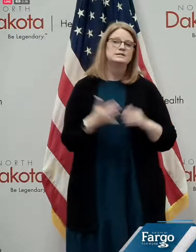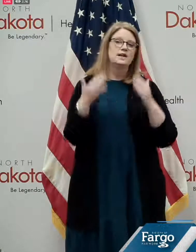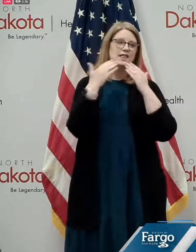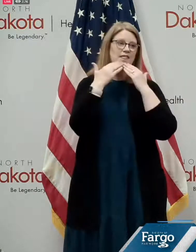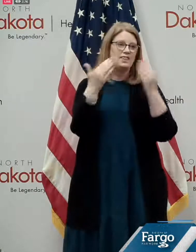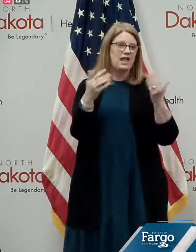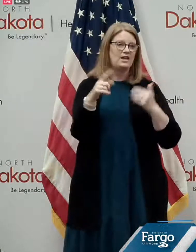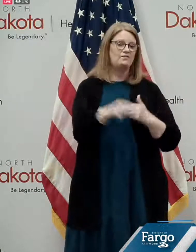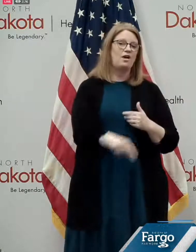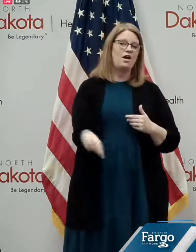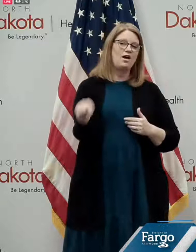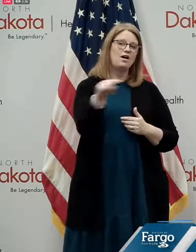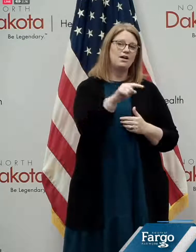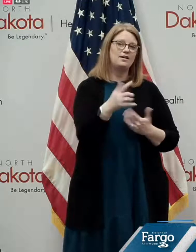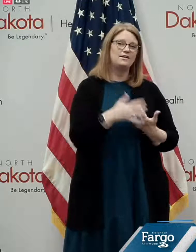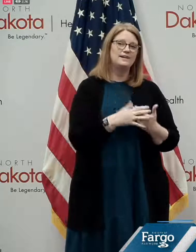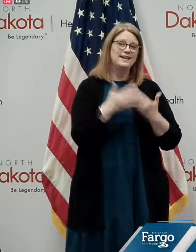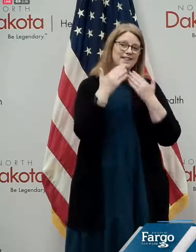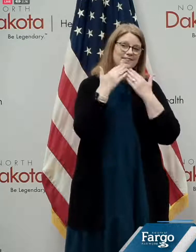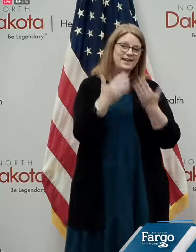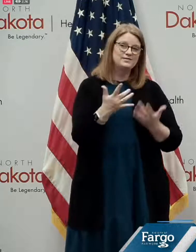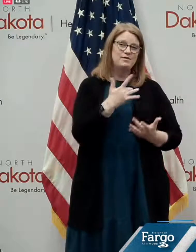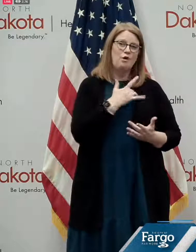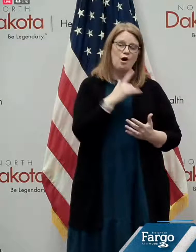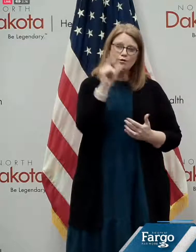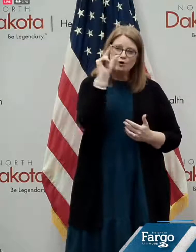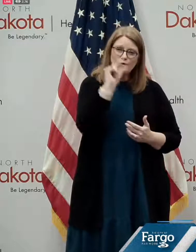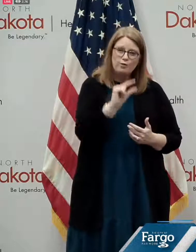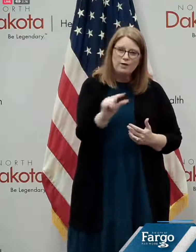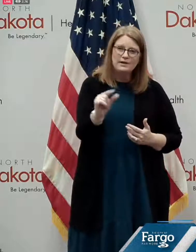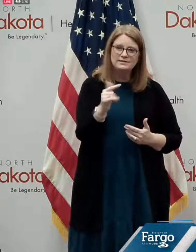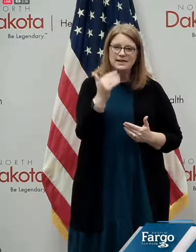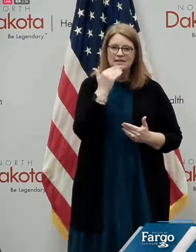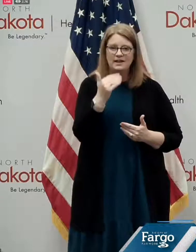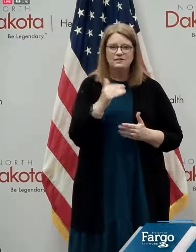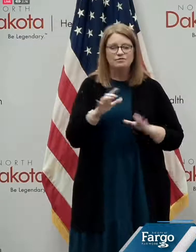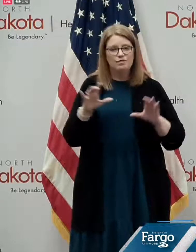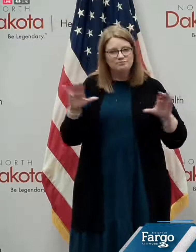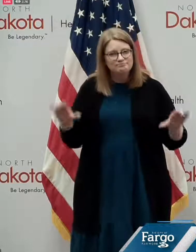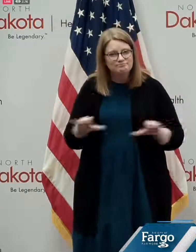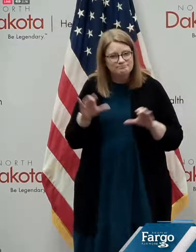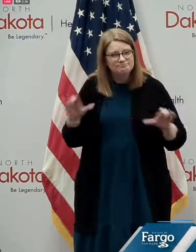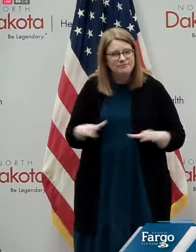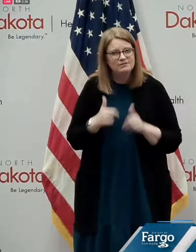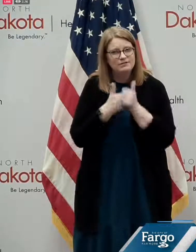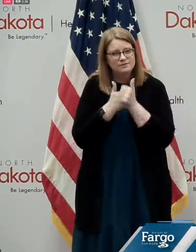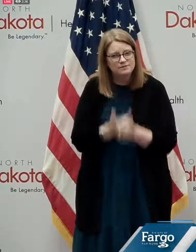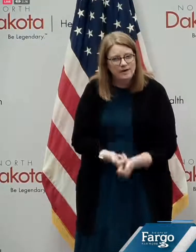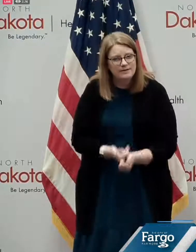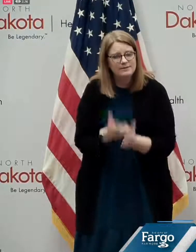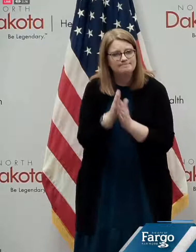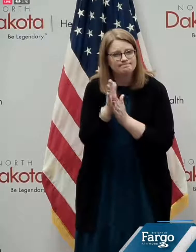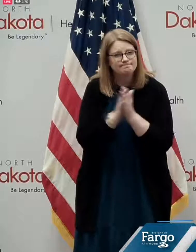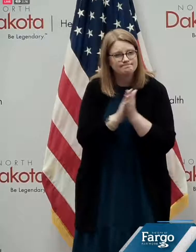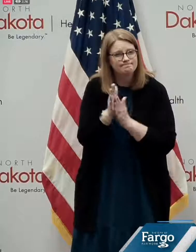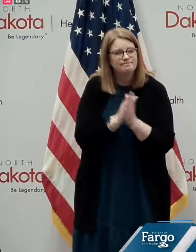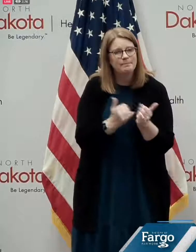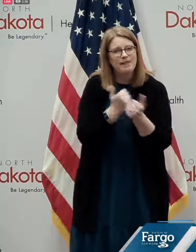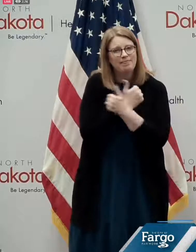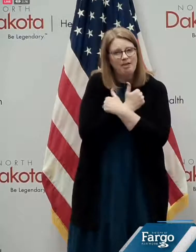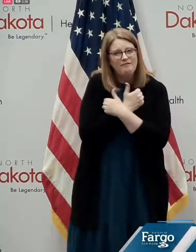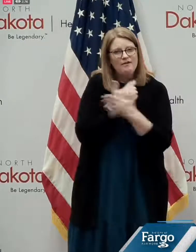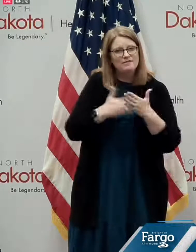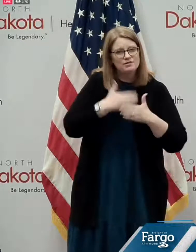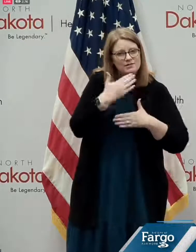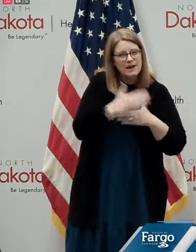for being compassionate. Thanks for having a heart of grace. Thanks for having your actions be generated and driven by love of your neighbors and of your